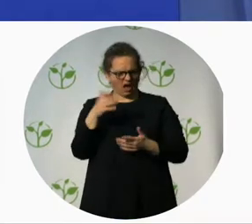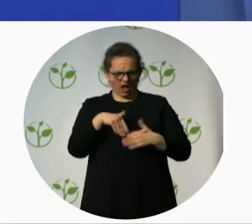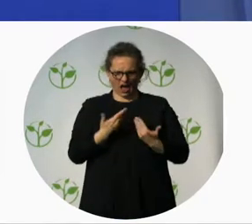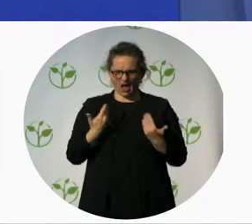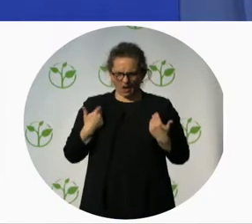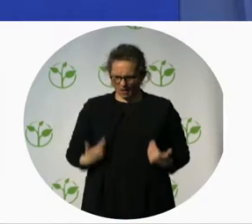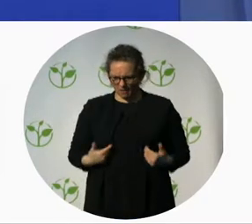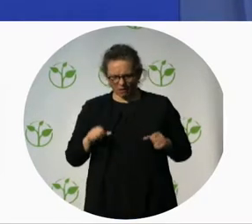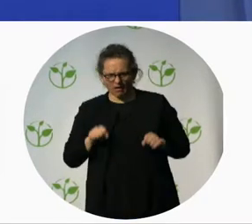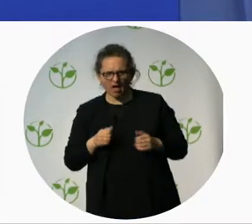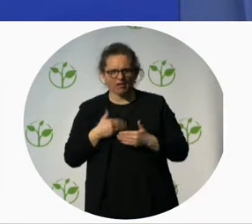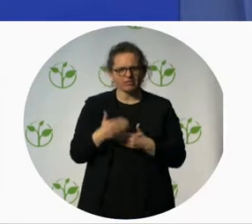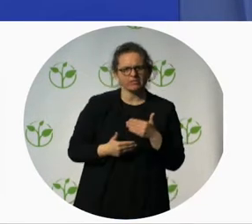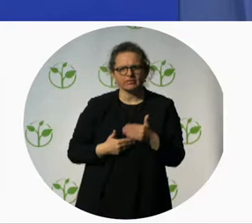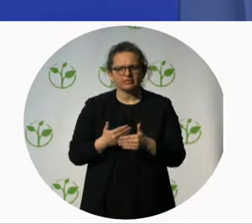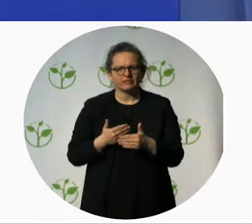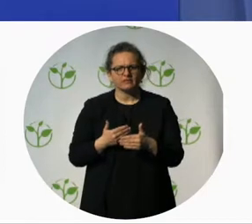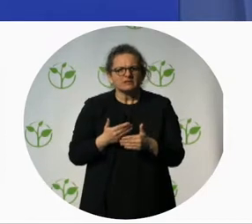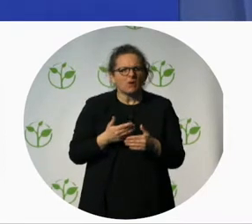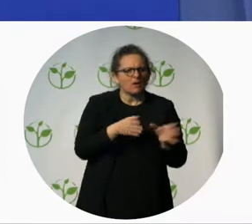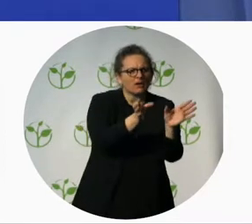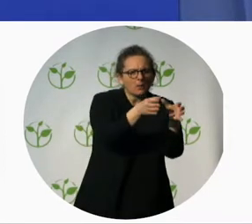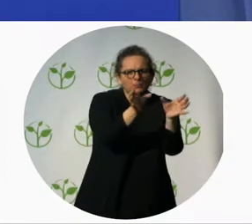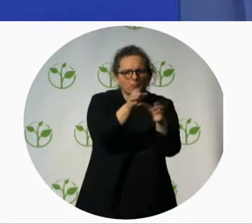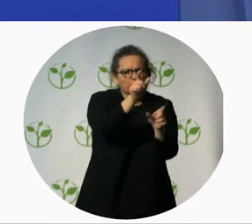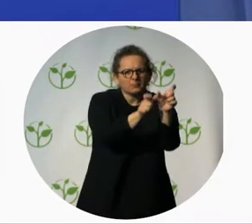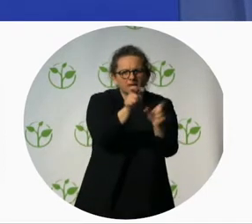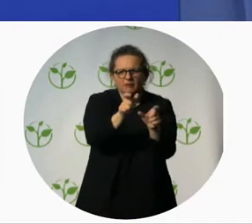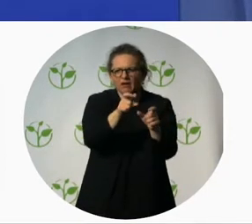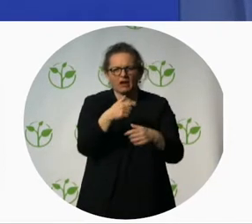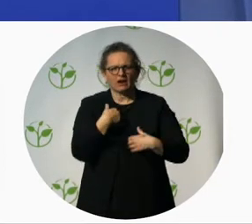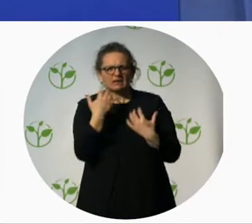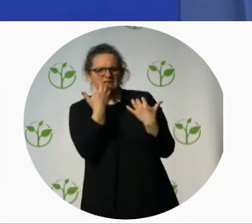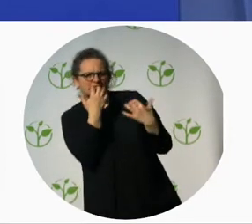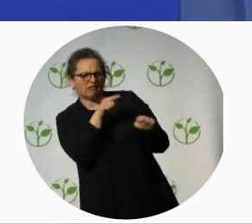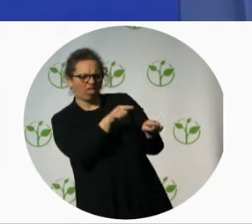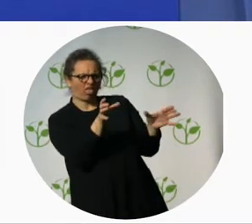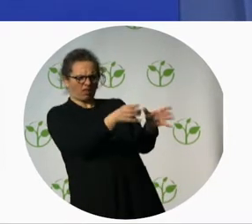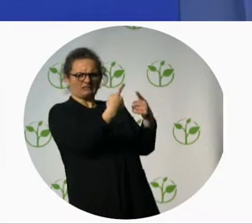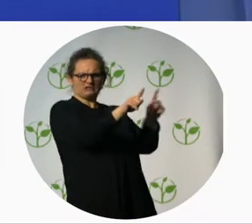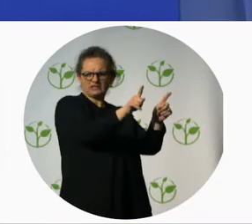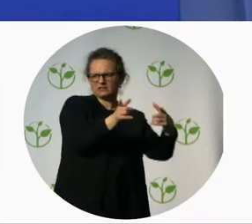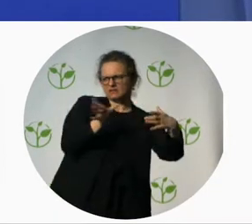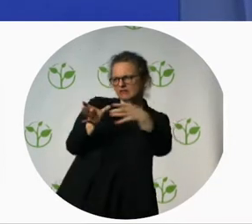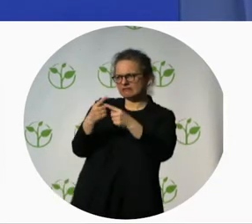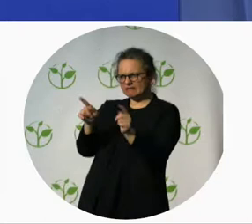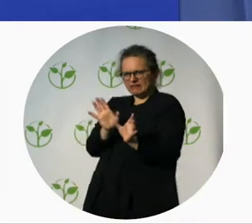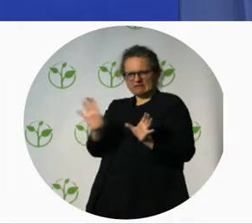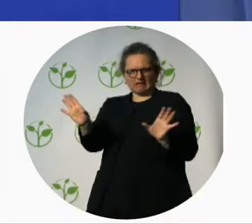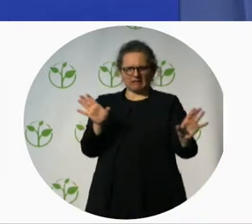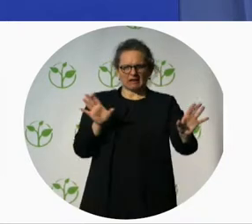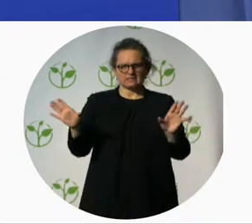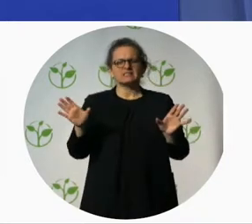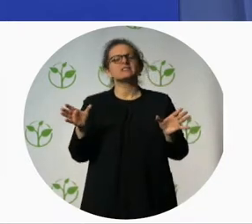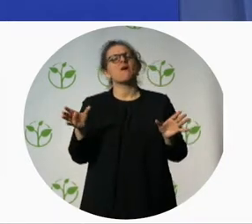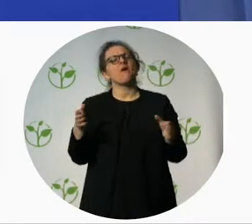on anything that is different. So we have to change our attitudes. And these attitudes have to be changed by changing the